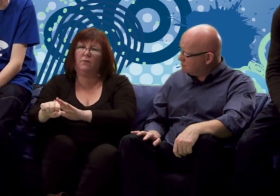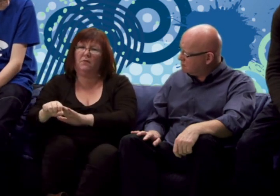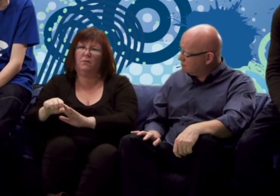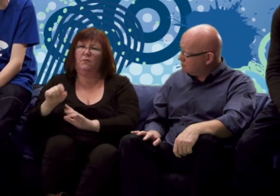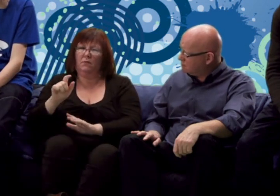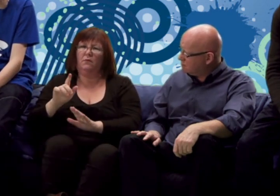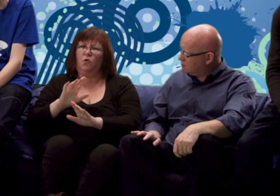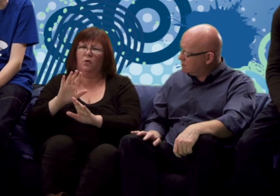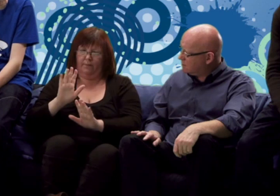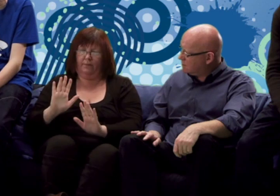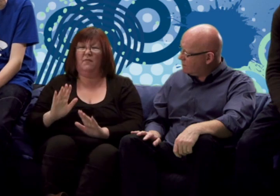their attention that way.